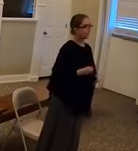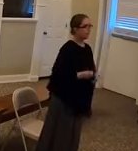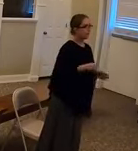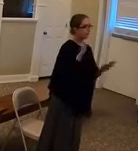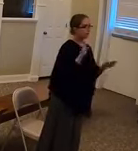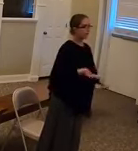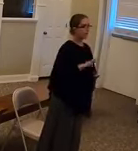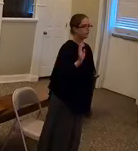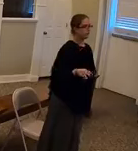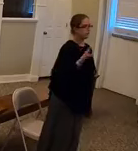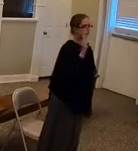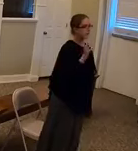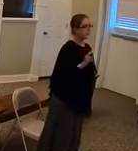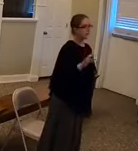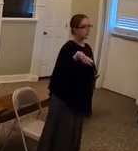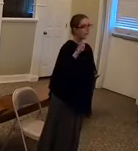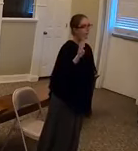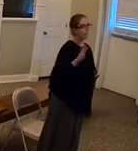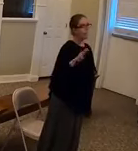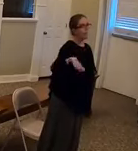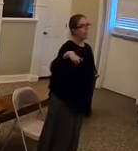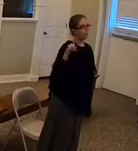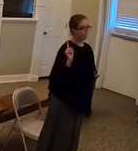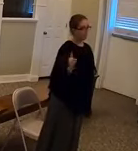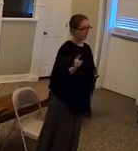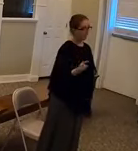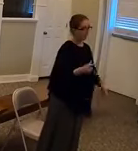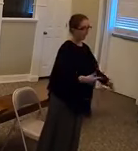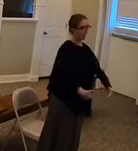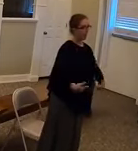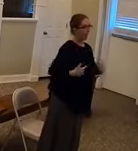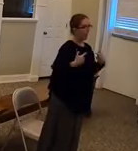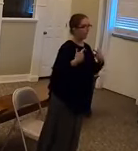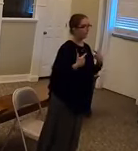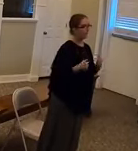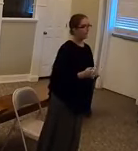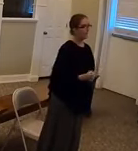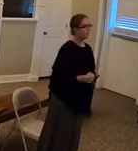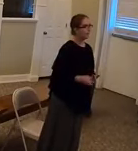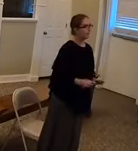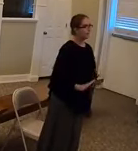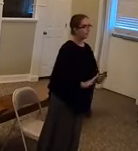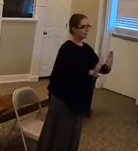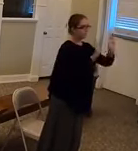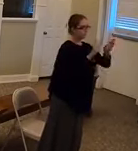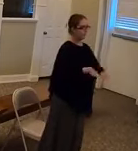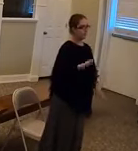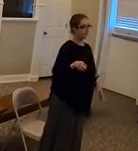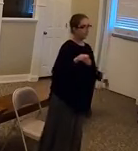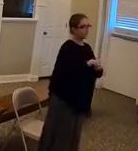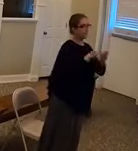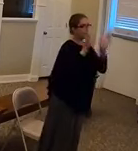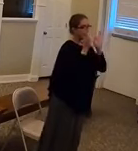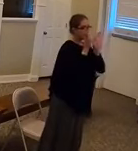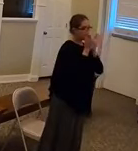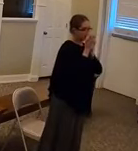their kids, 6, 4, and 1, were survived. We need to lift up those children in